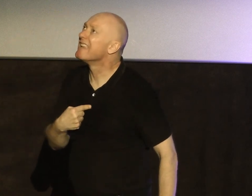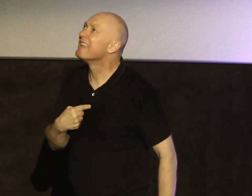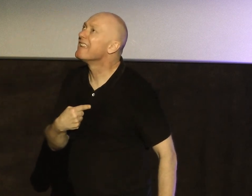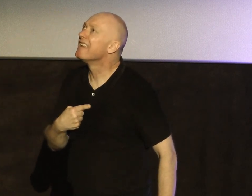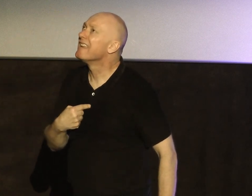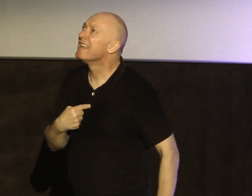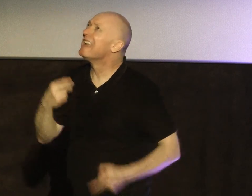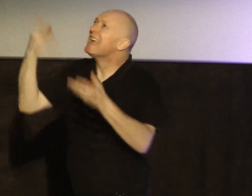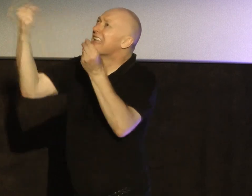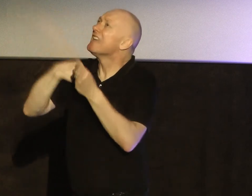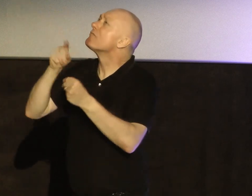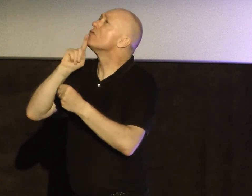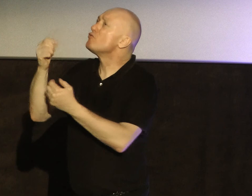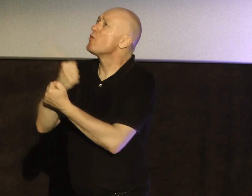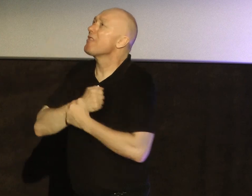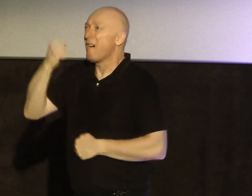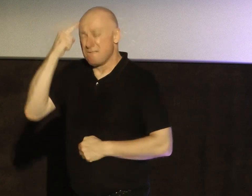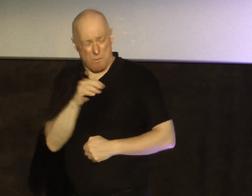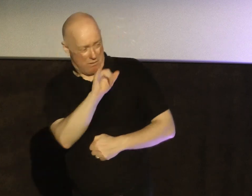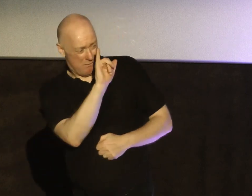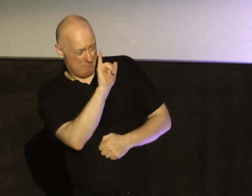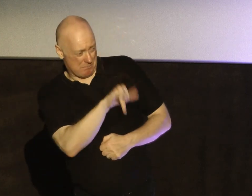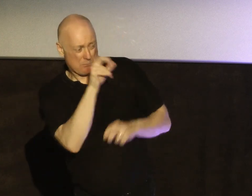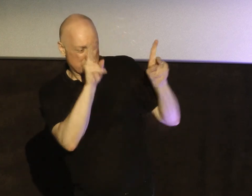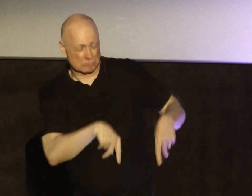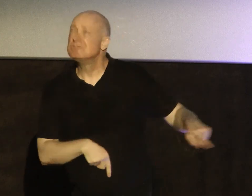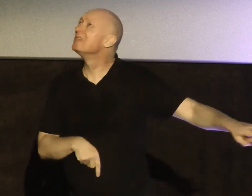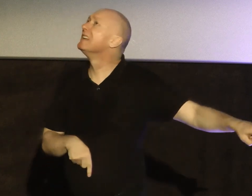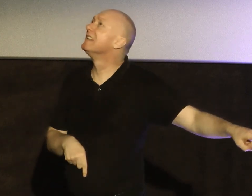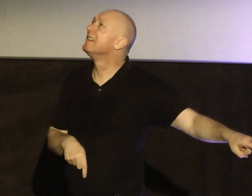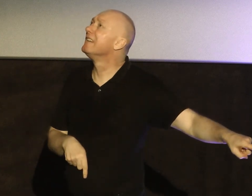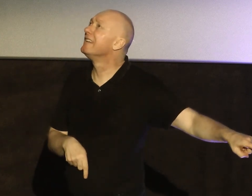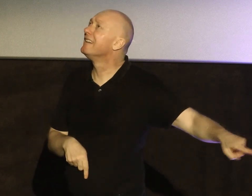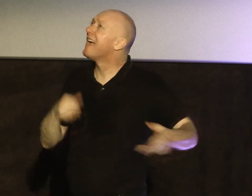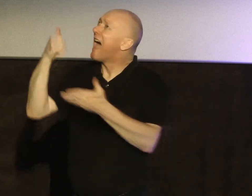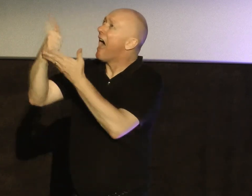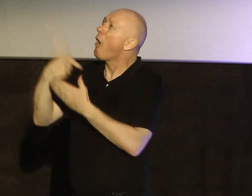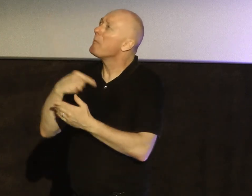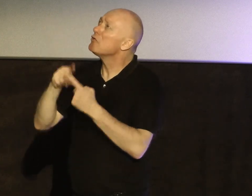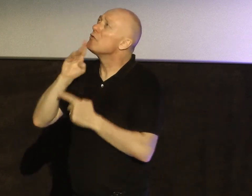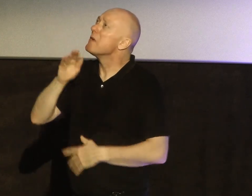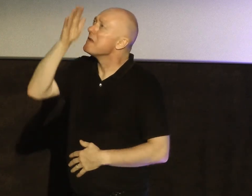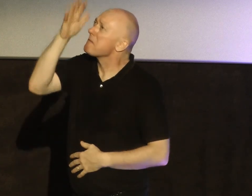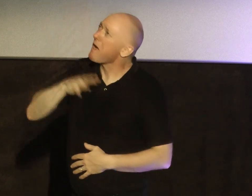Give me true love for the people in my life. Help me to be a man of integrity.